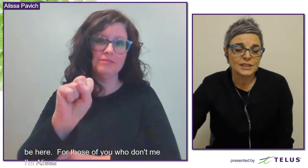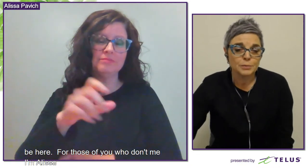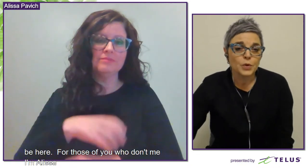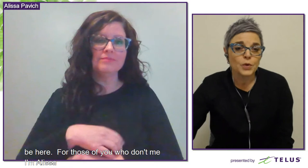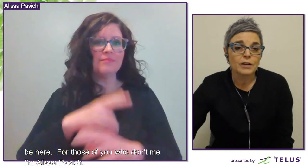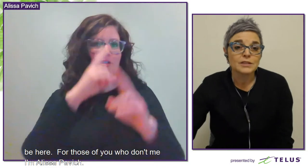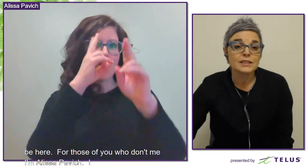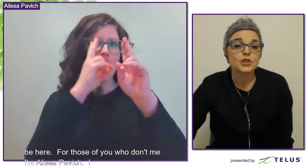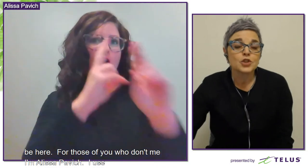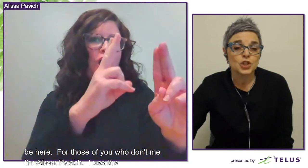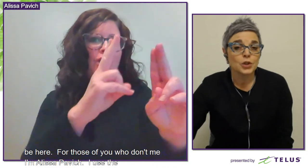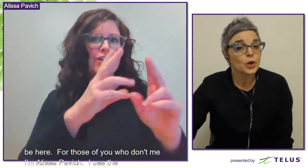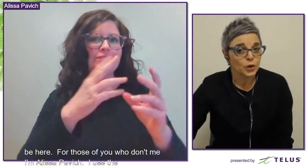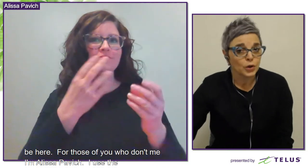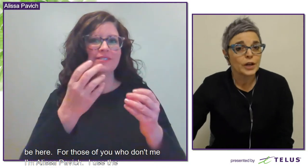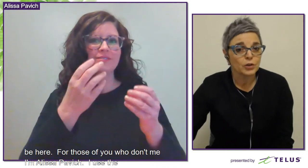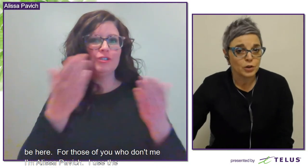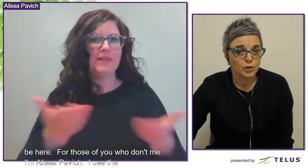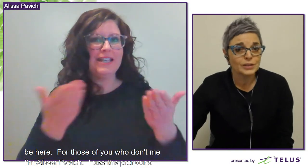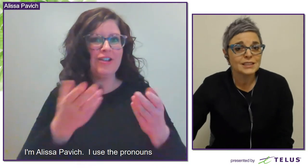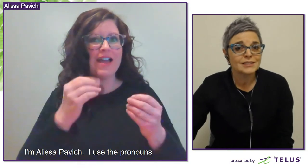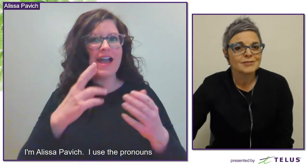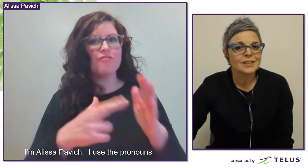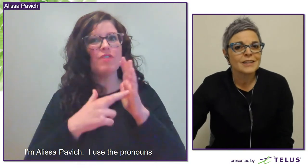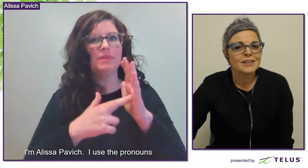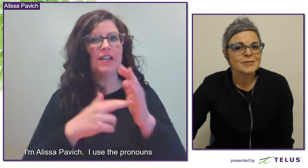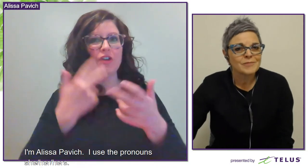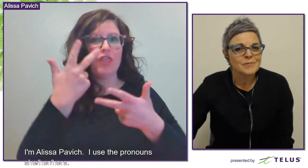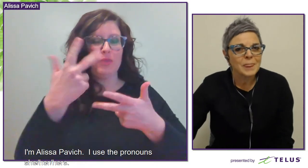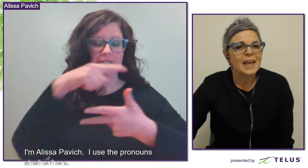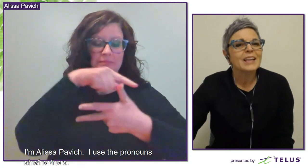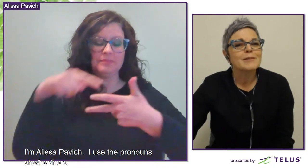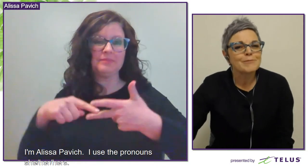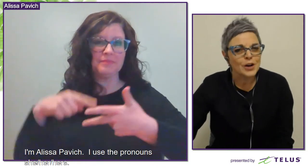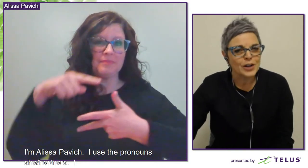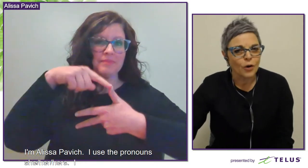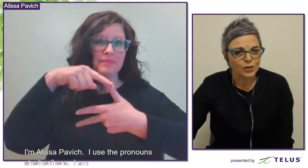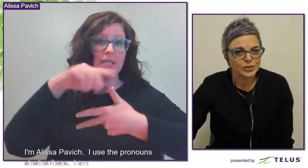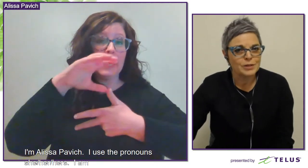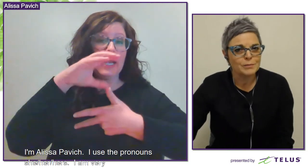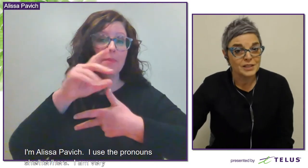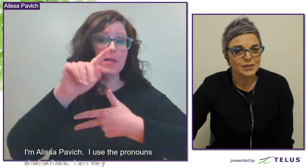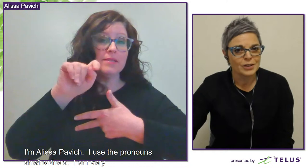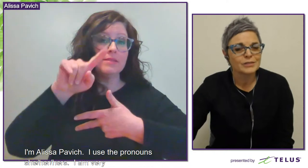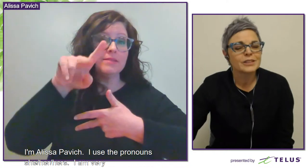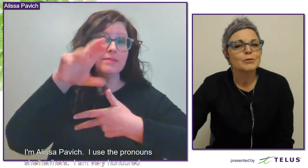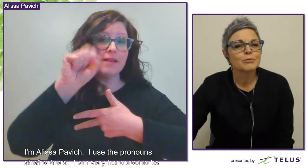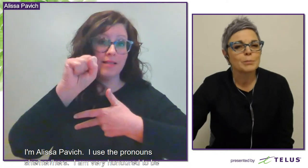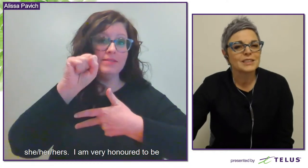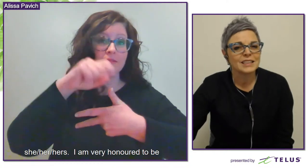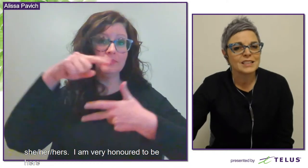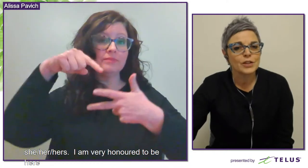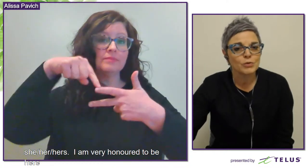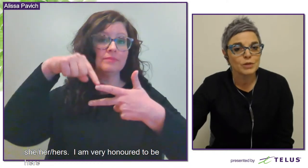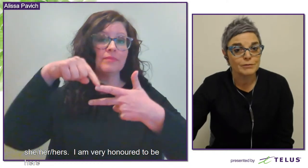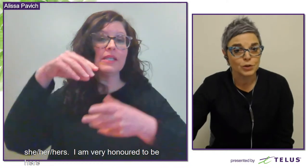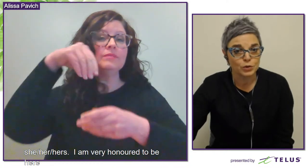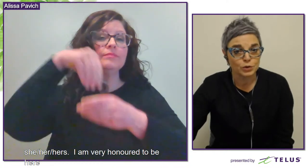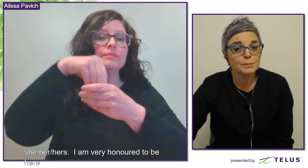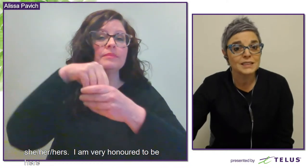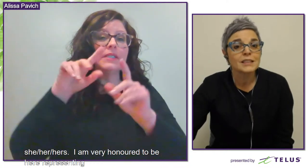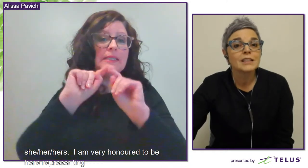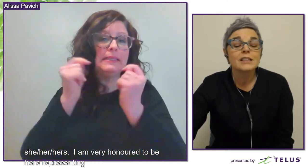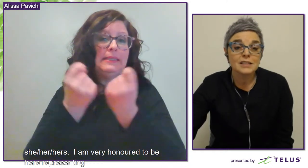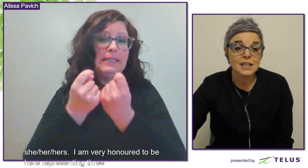I use the pronouns she, her, and hers. And I'm very honored to be here representing three